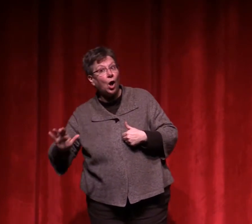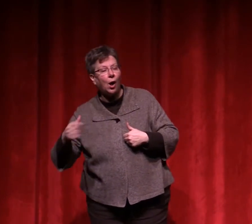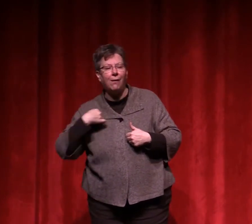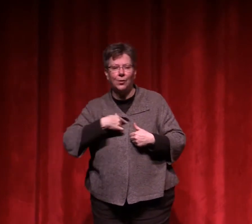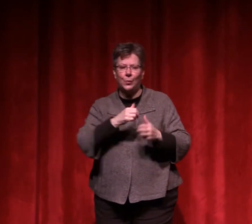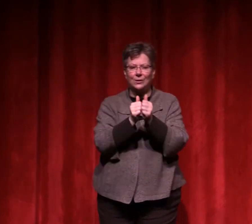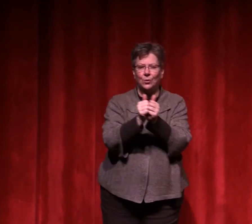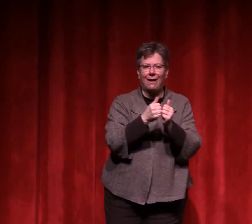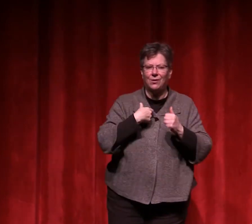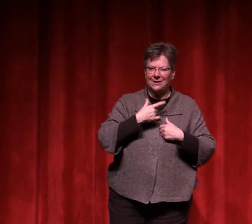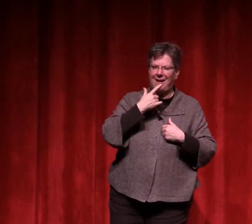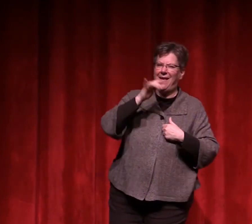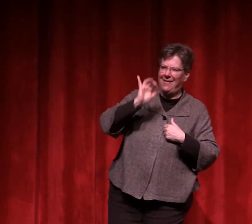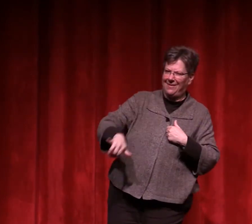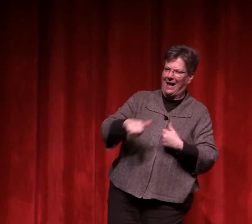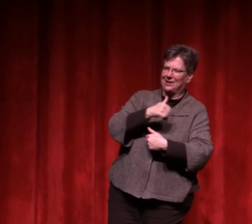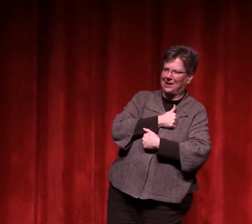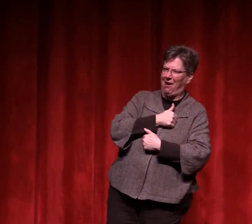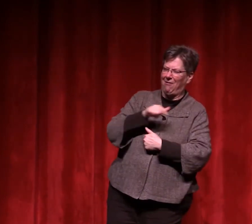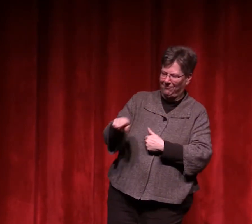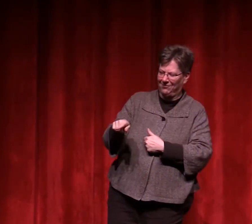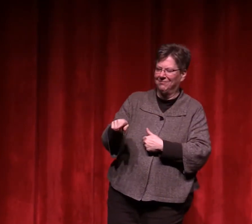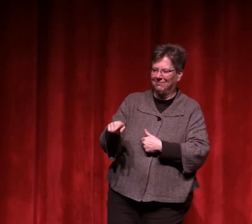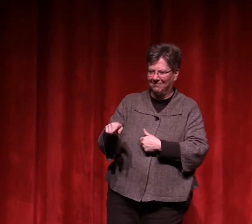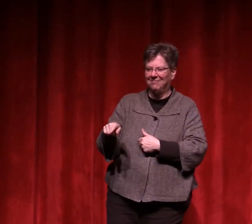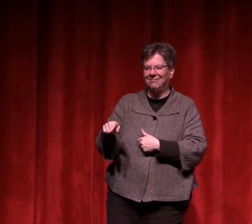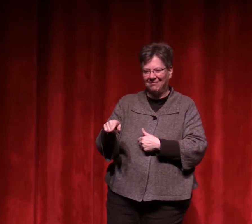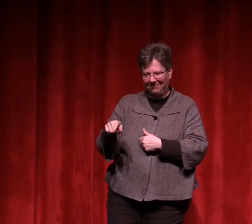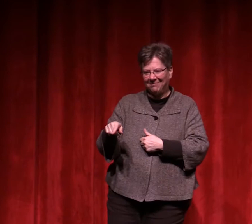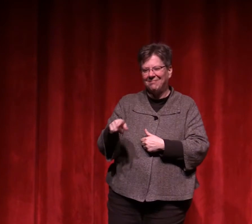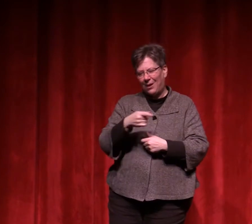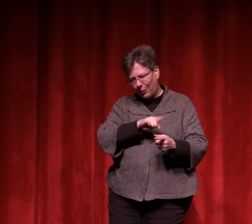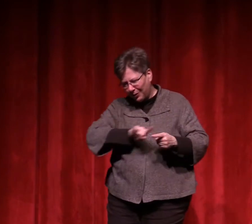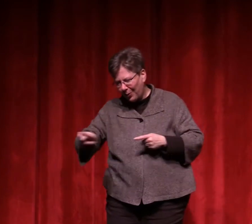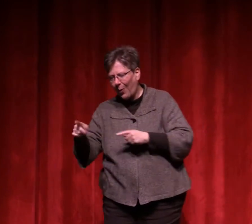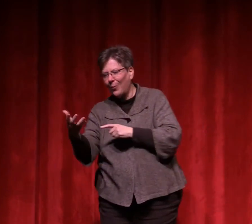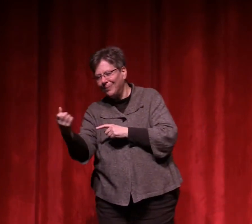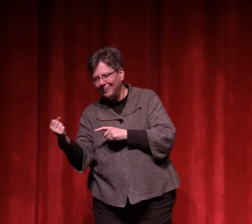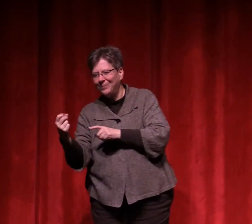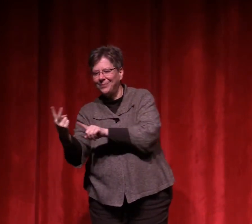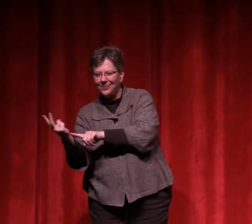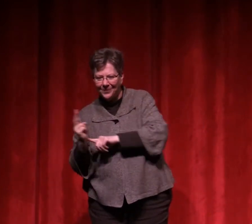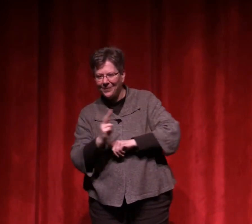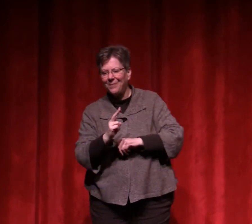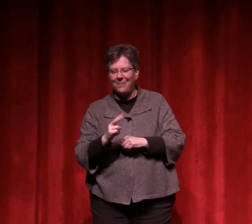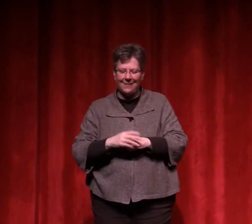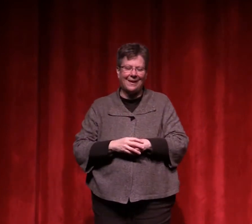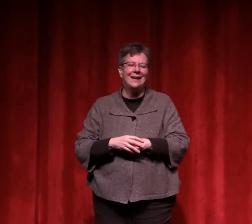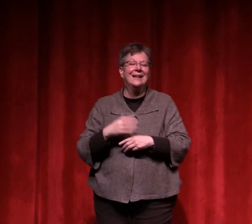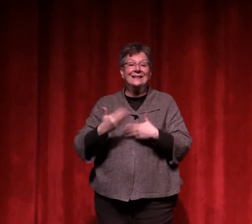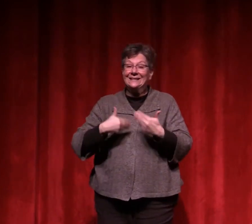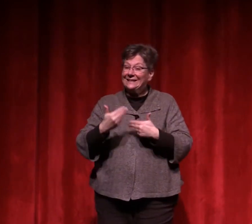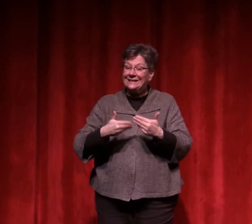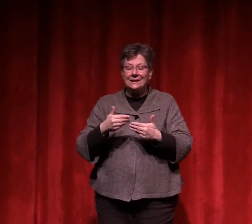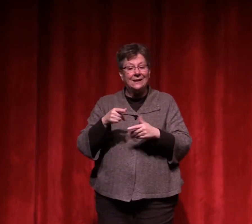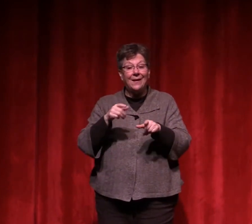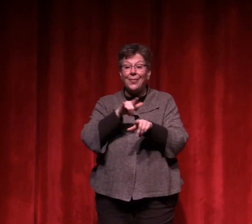April, again, a lot of progress, but it was not, or Miss Montana was not airborne